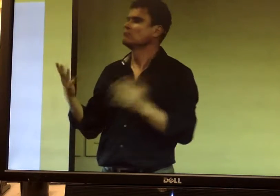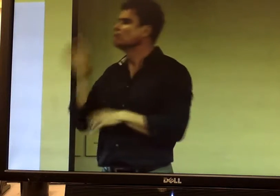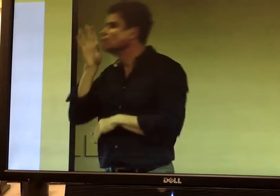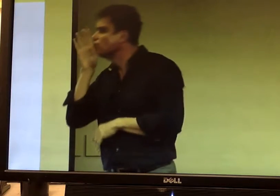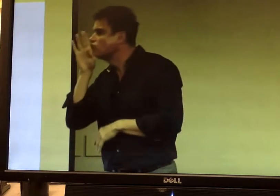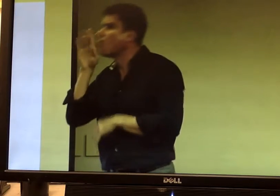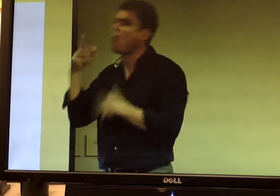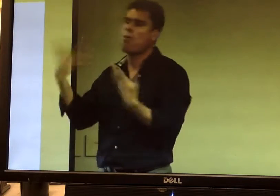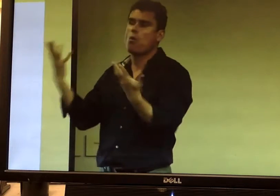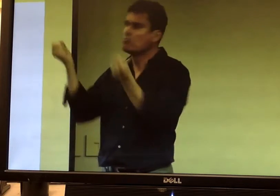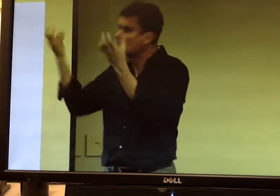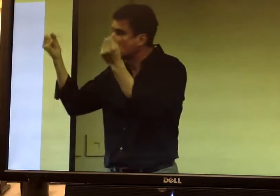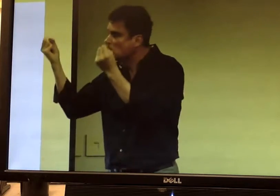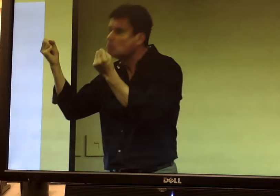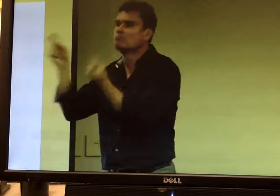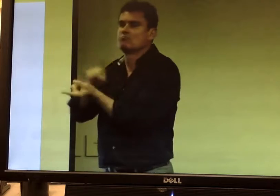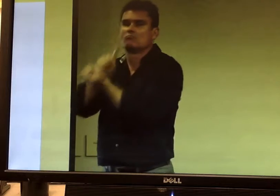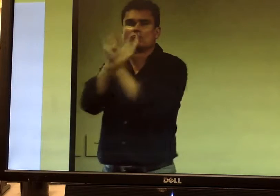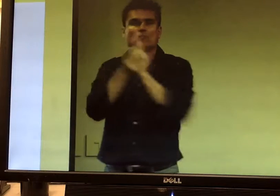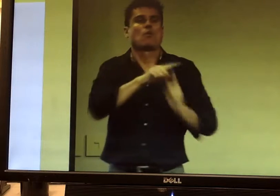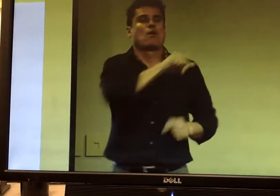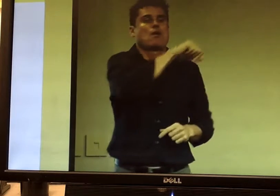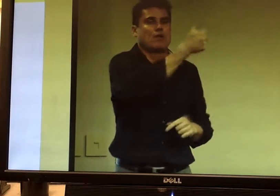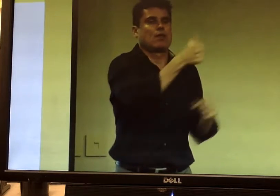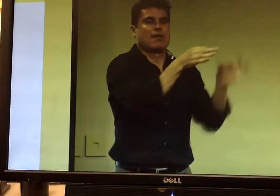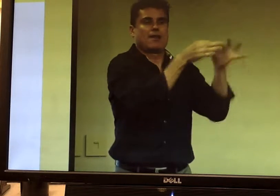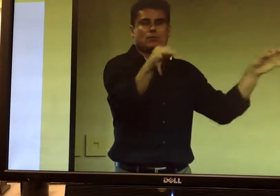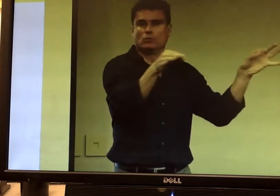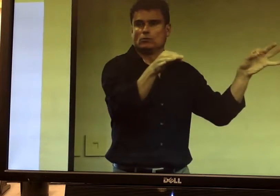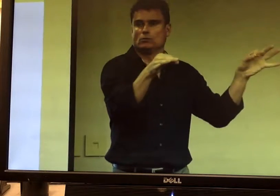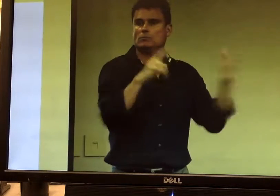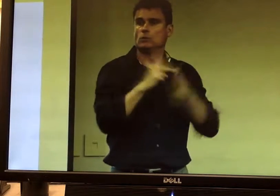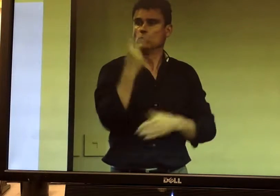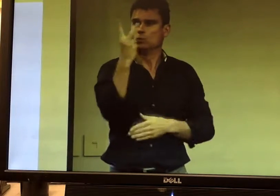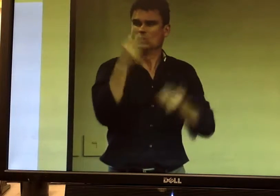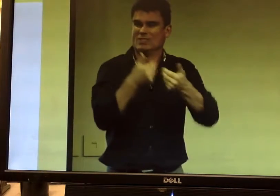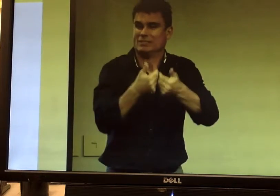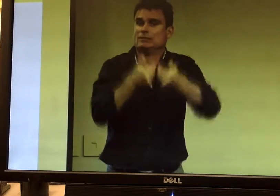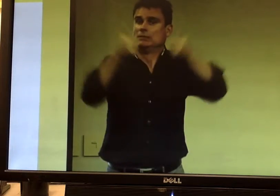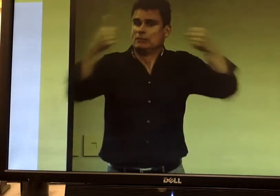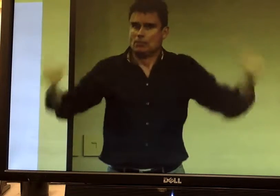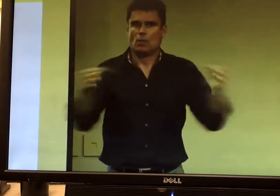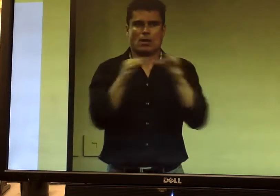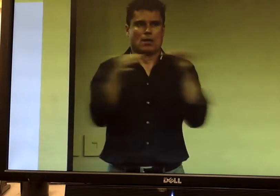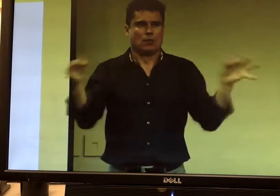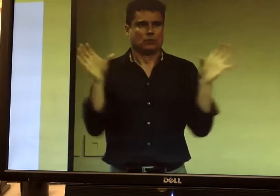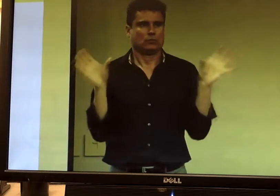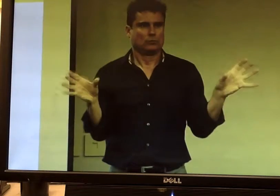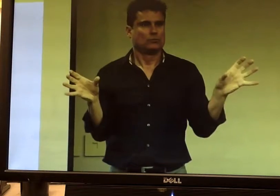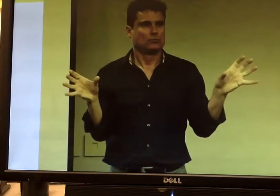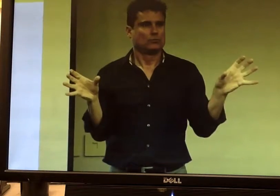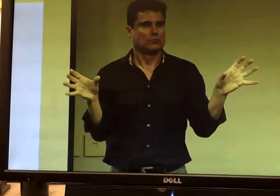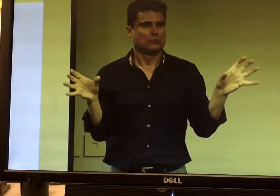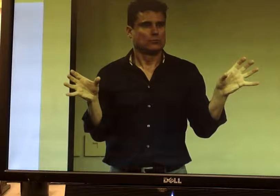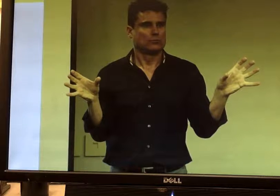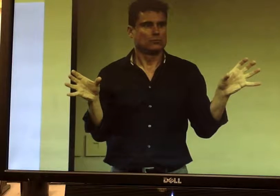When I say interpreter, a lot of you have a visual. Either they're going into spoken English or spoken language to a sign language, or